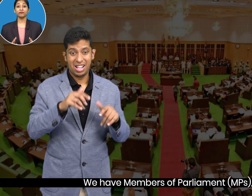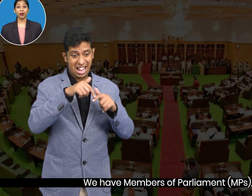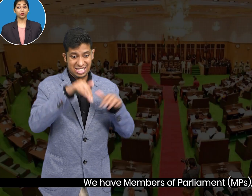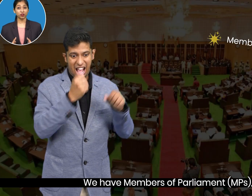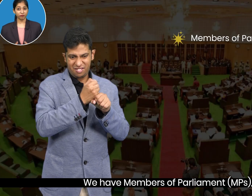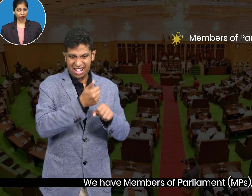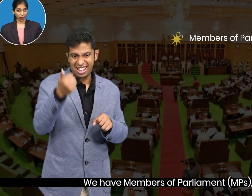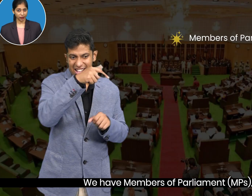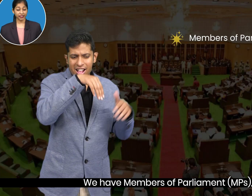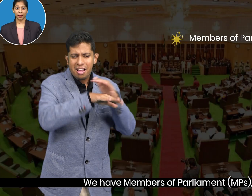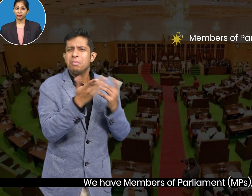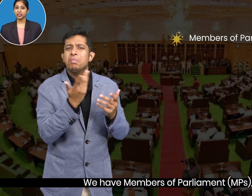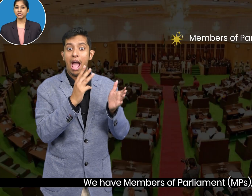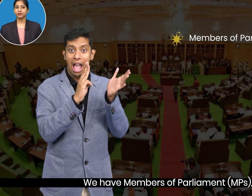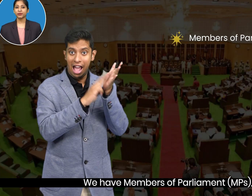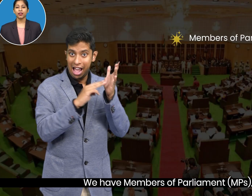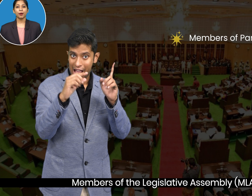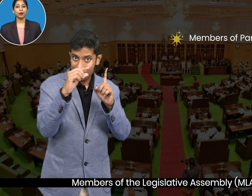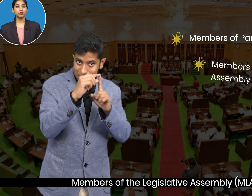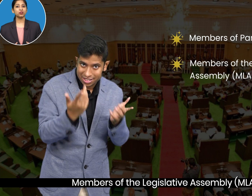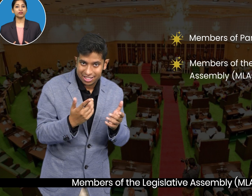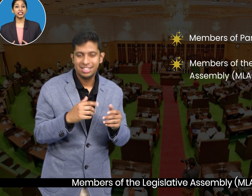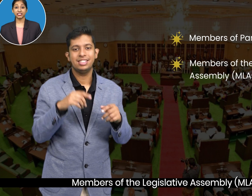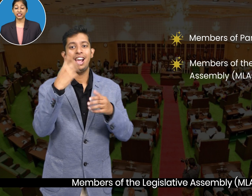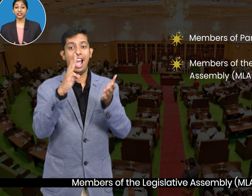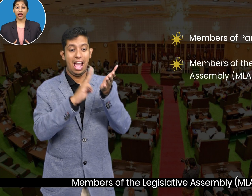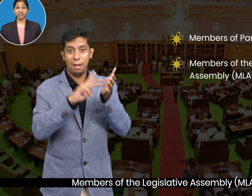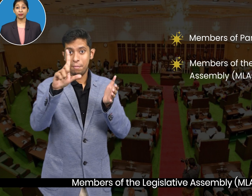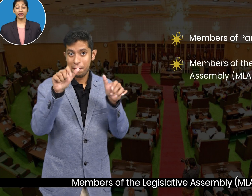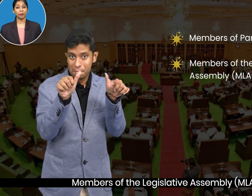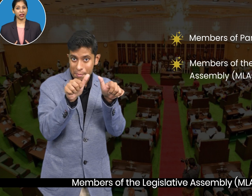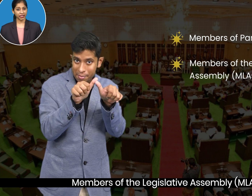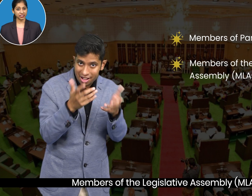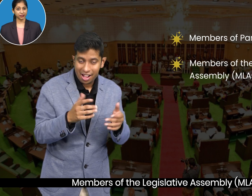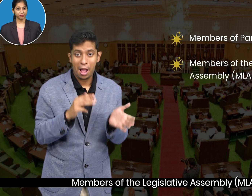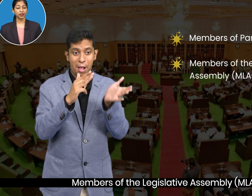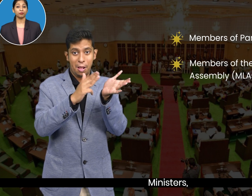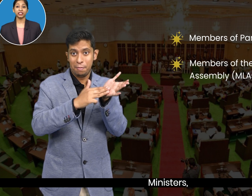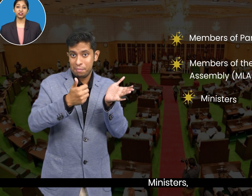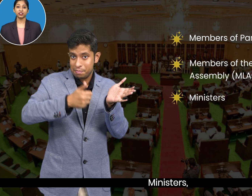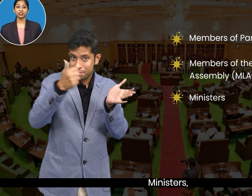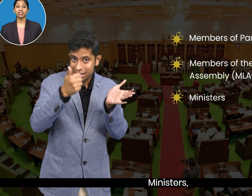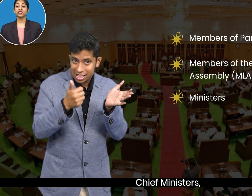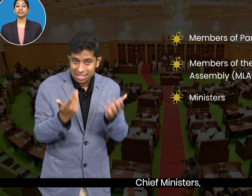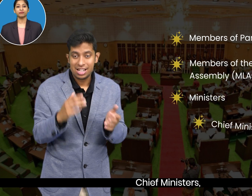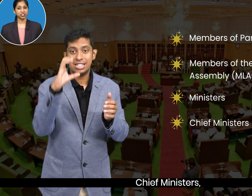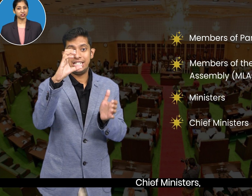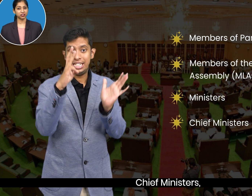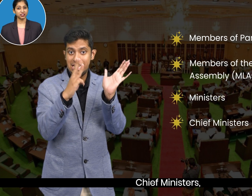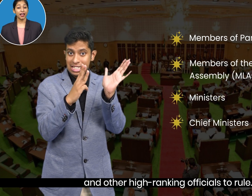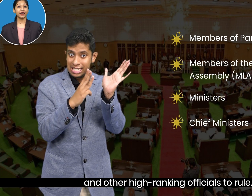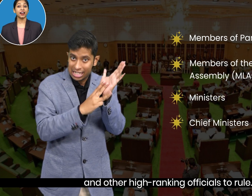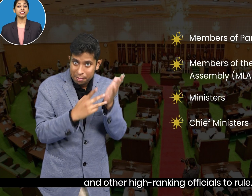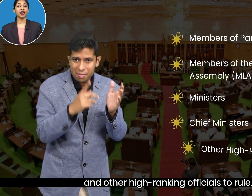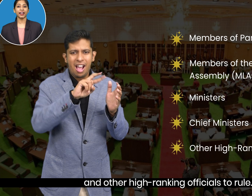We have members of parliament, MPs, members of the legislative assembly, MLAs, ministers, chief